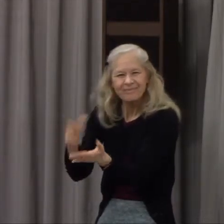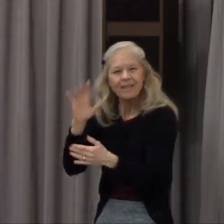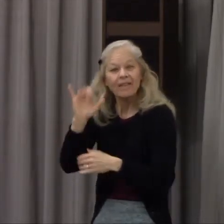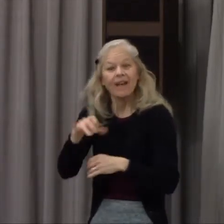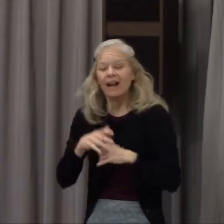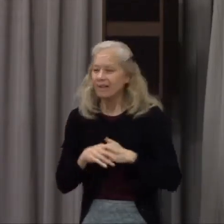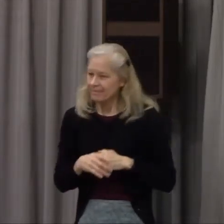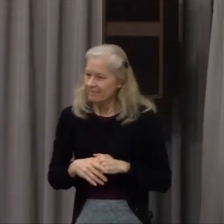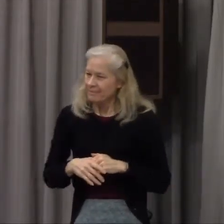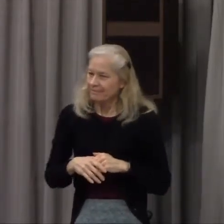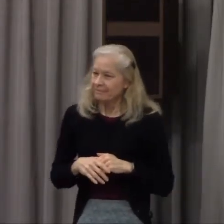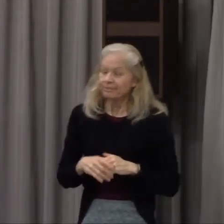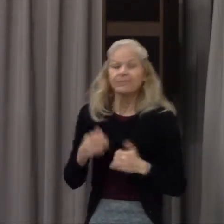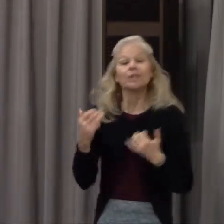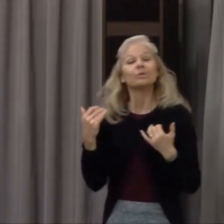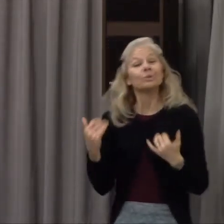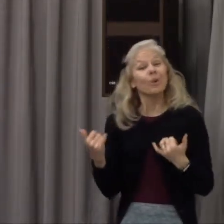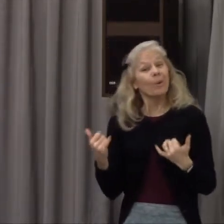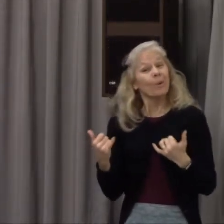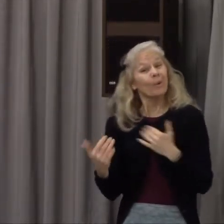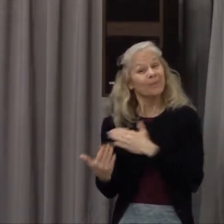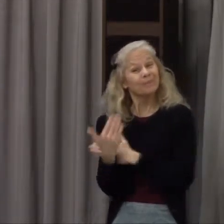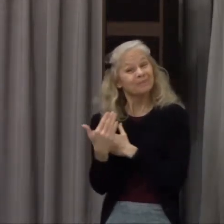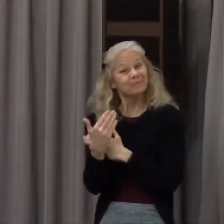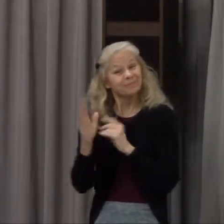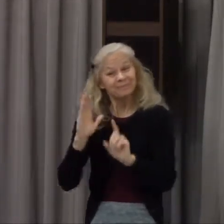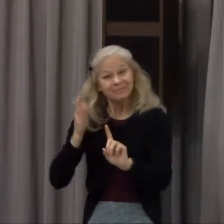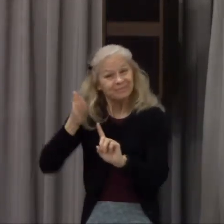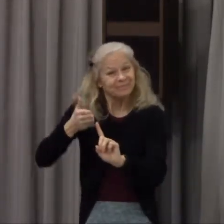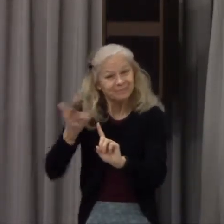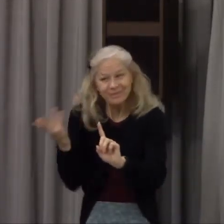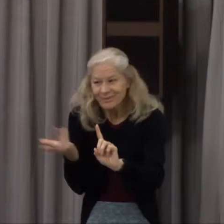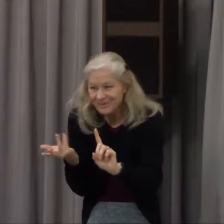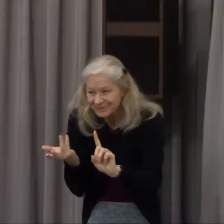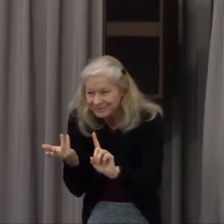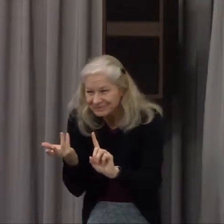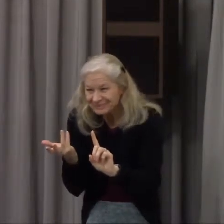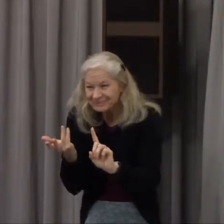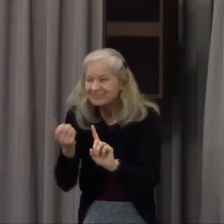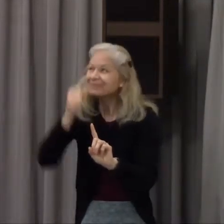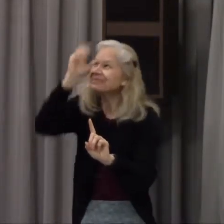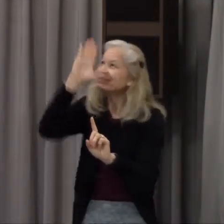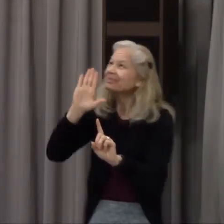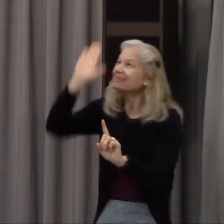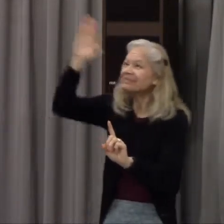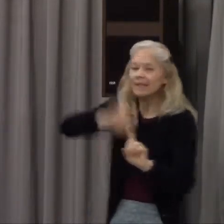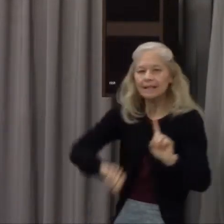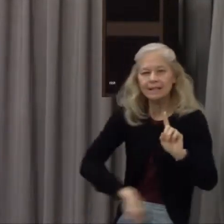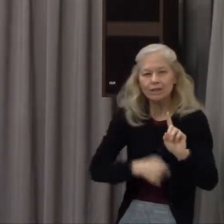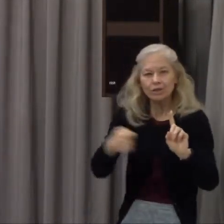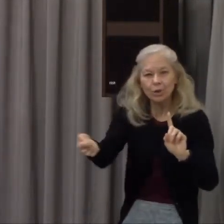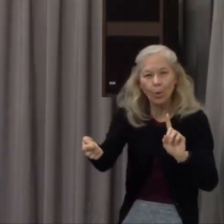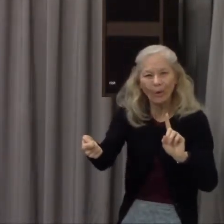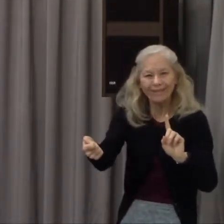Well, this morning we're looking at the sword of the Spirit, which is the Word of God. We're going to